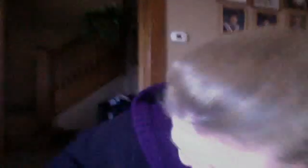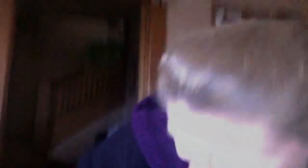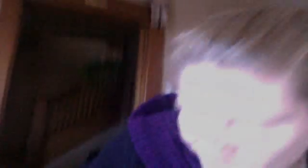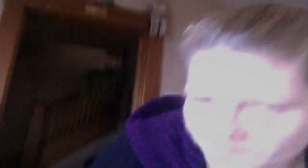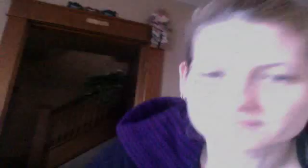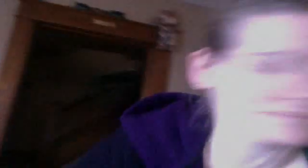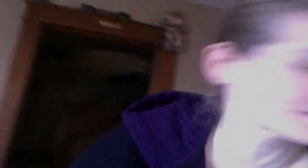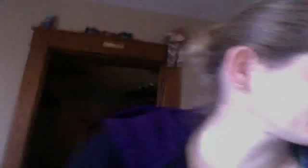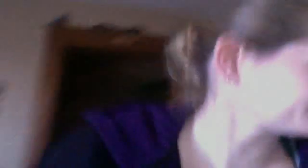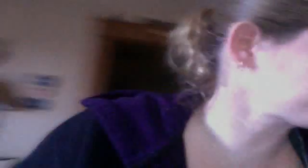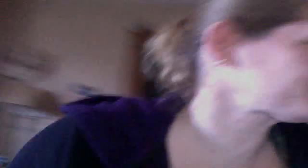No.